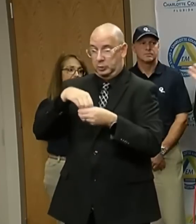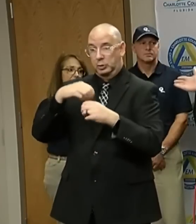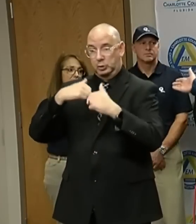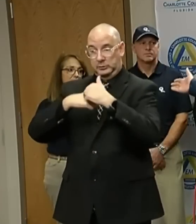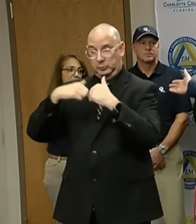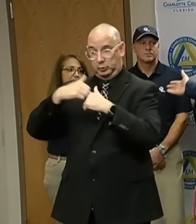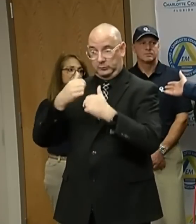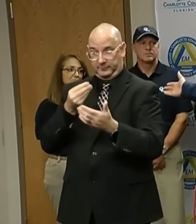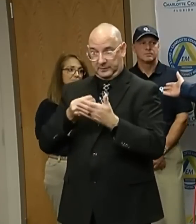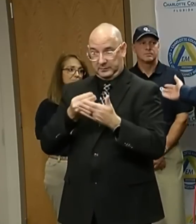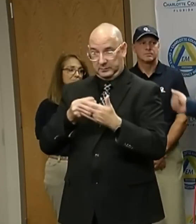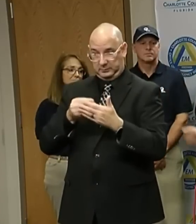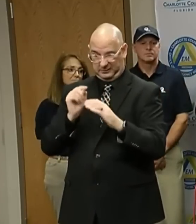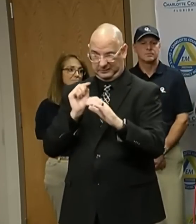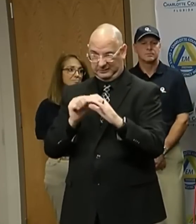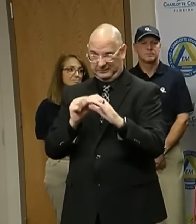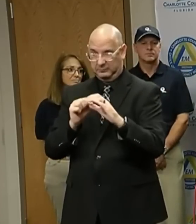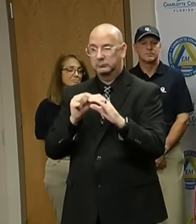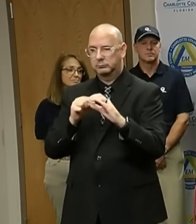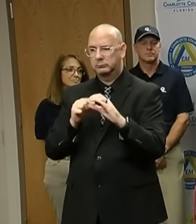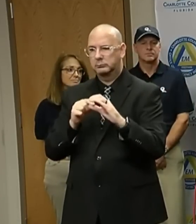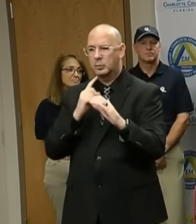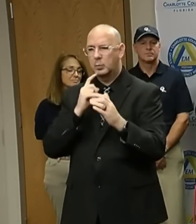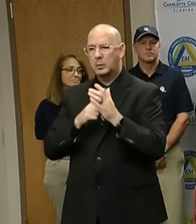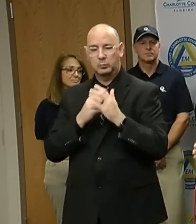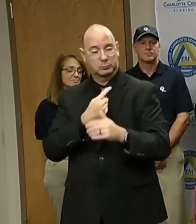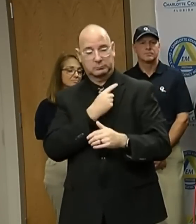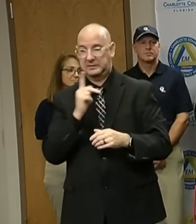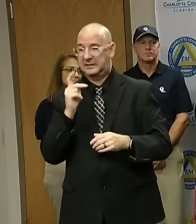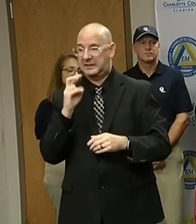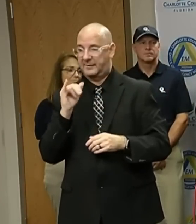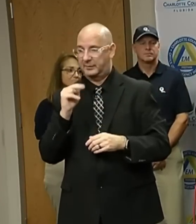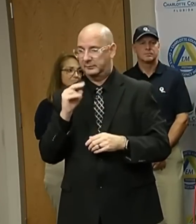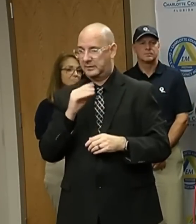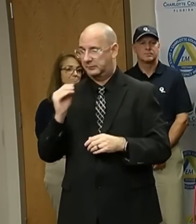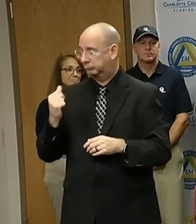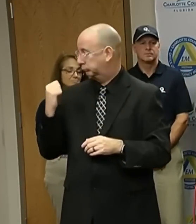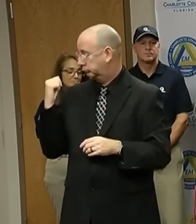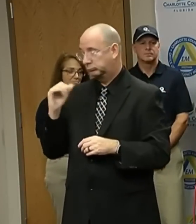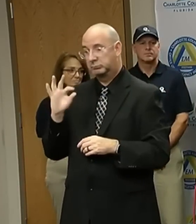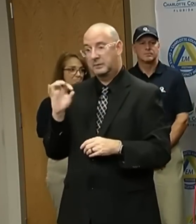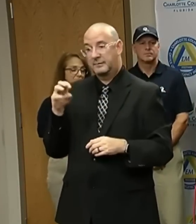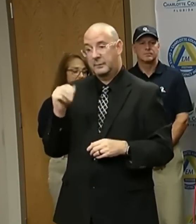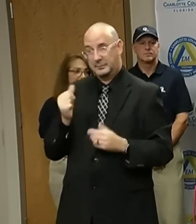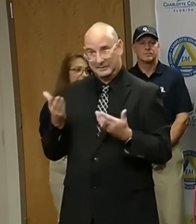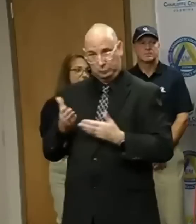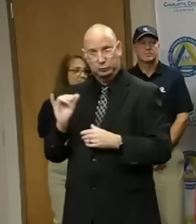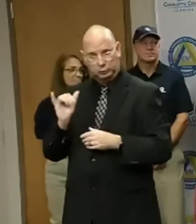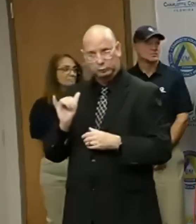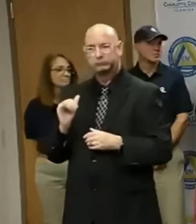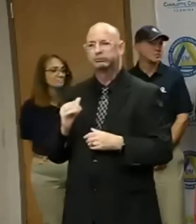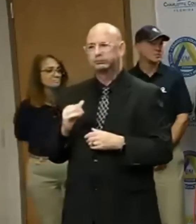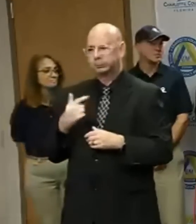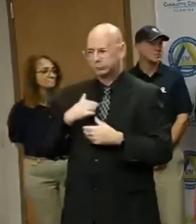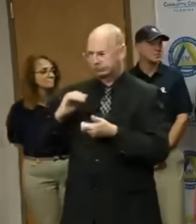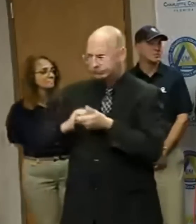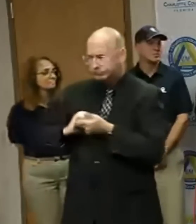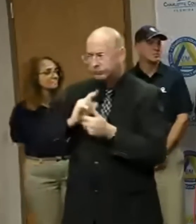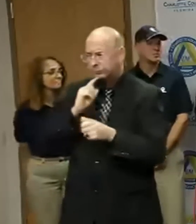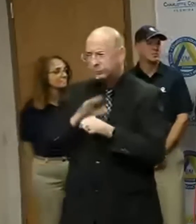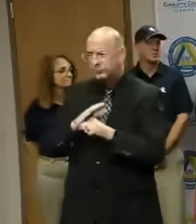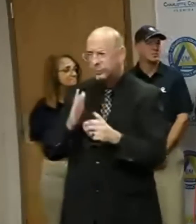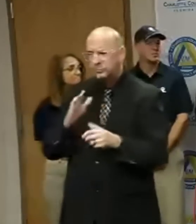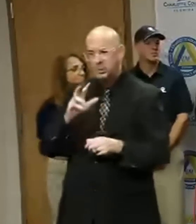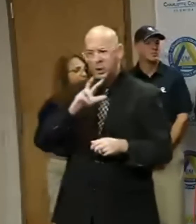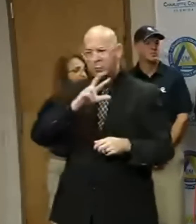can, and we also have Gracia Check from FEMA who's here. We've gotten approved for 30 days they approved us? 30